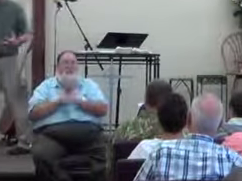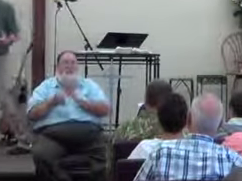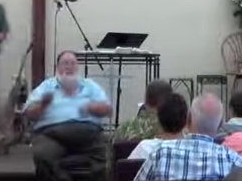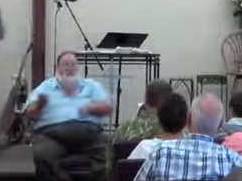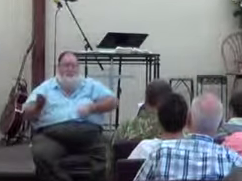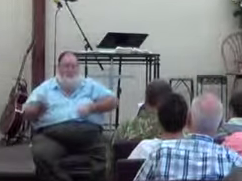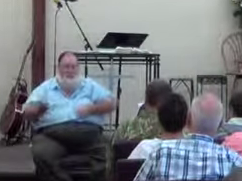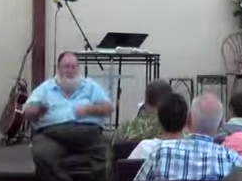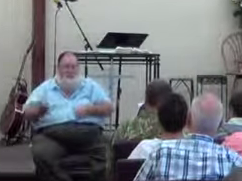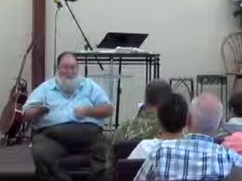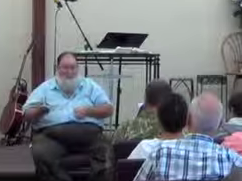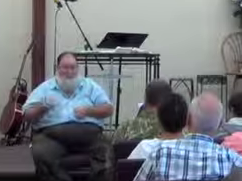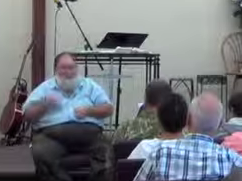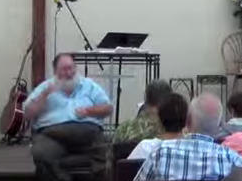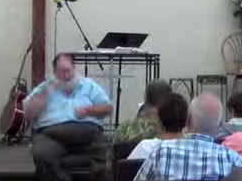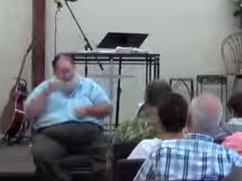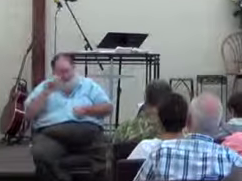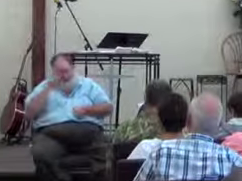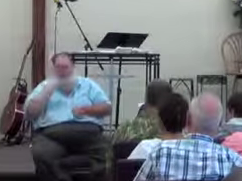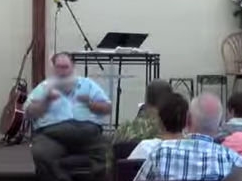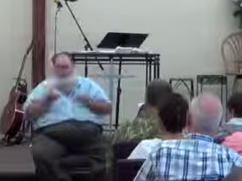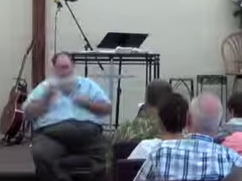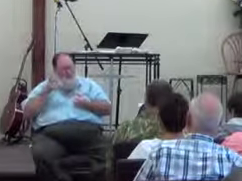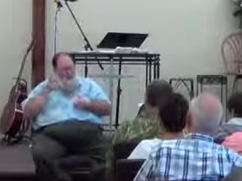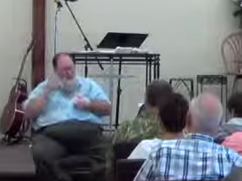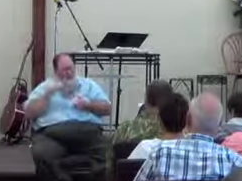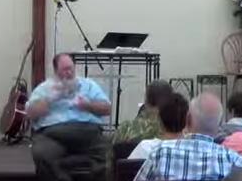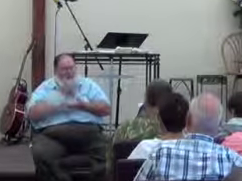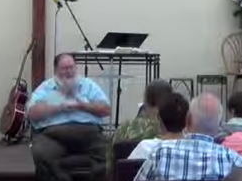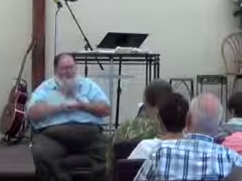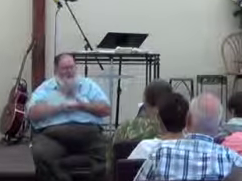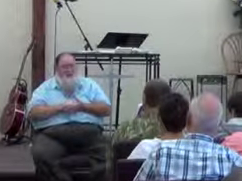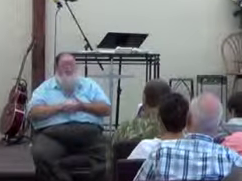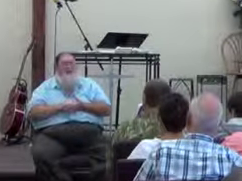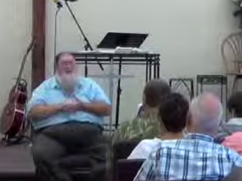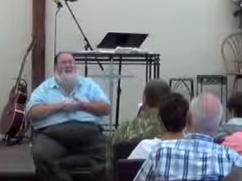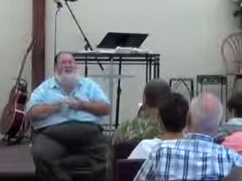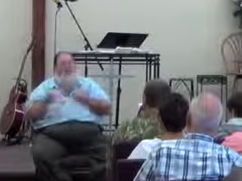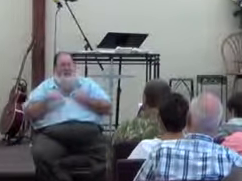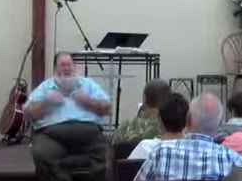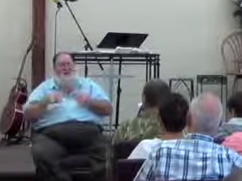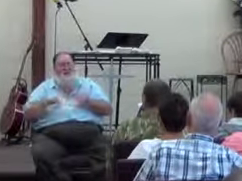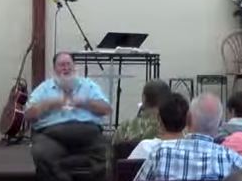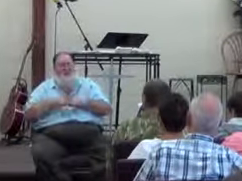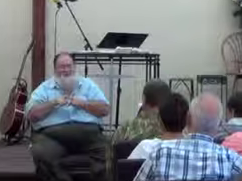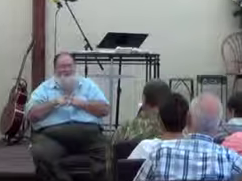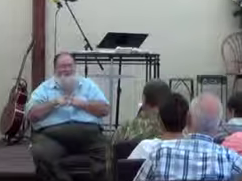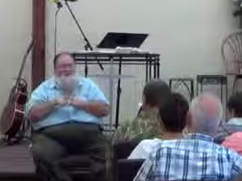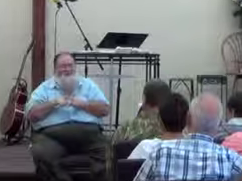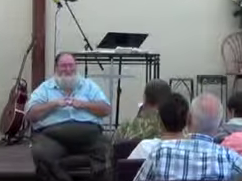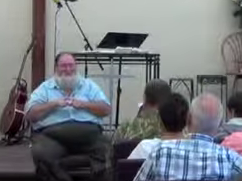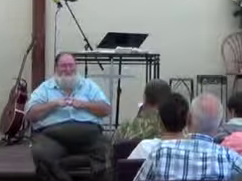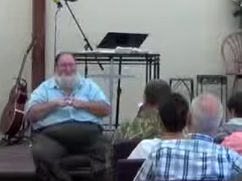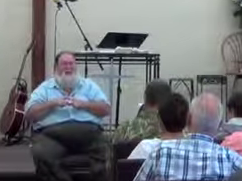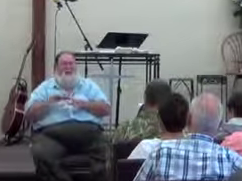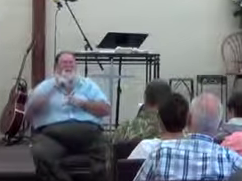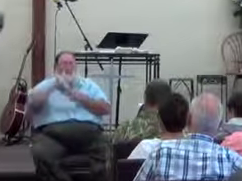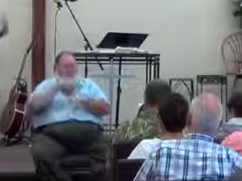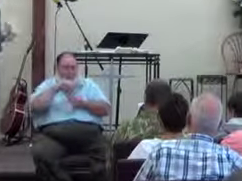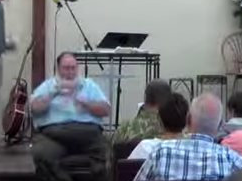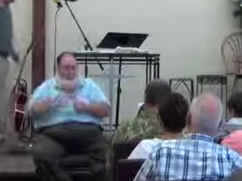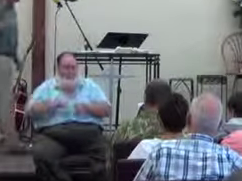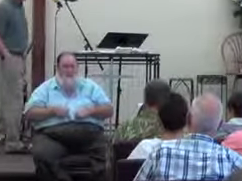hear our praises. God wants that bond with us and him. And I think so many times that when we don't have that bond